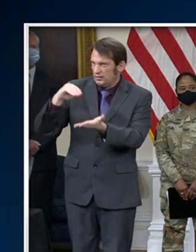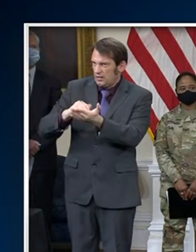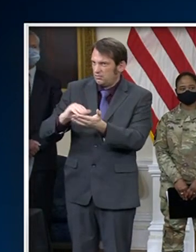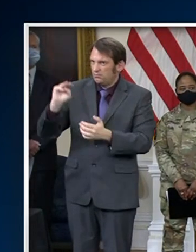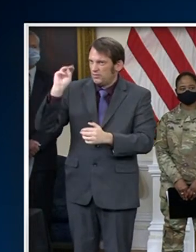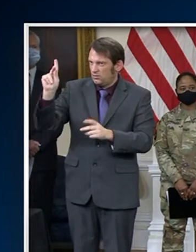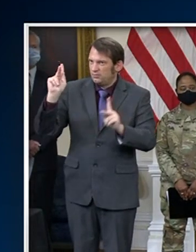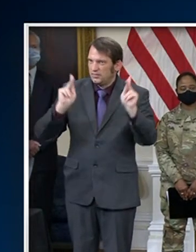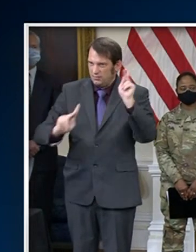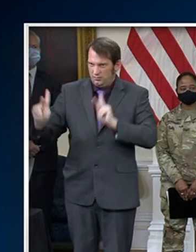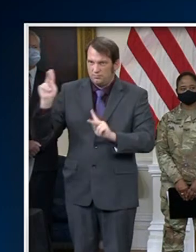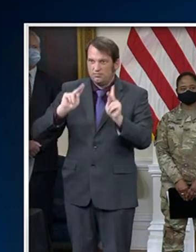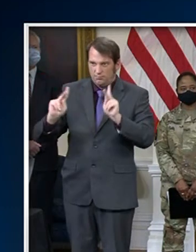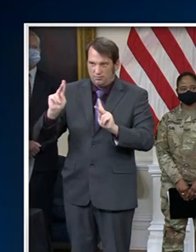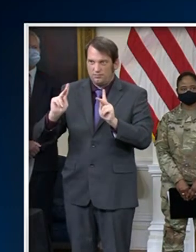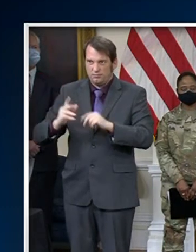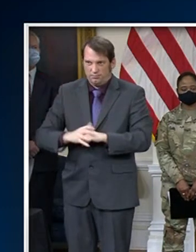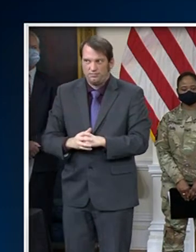been provided.